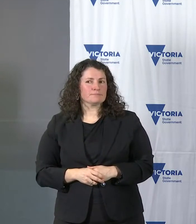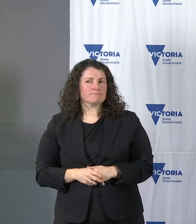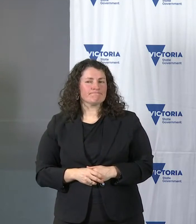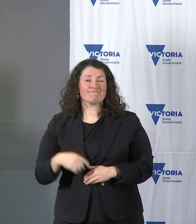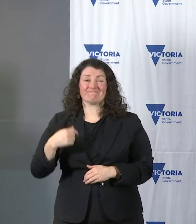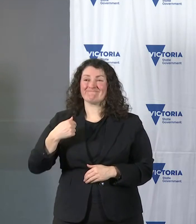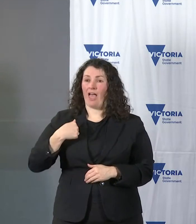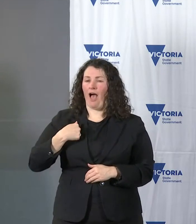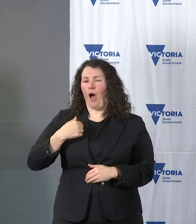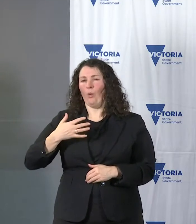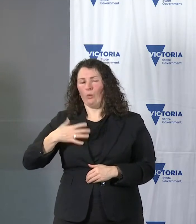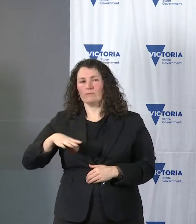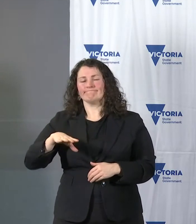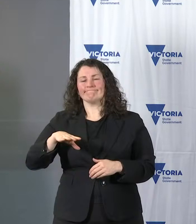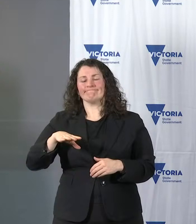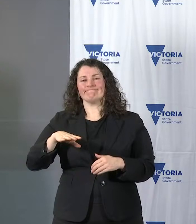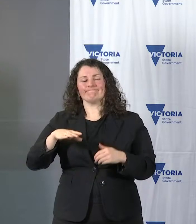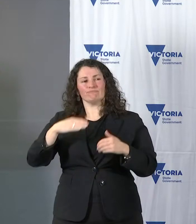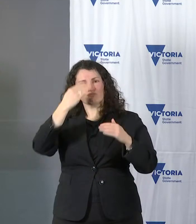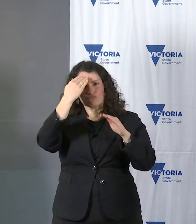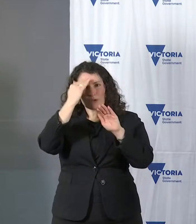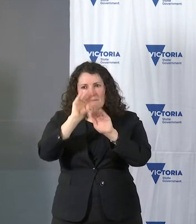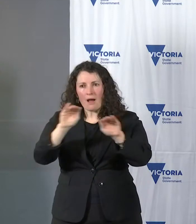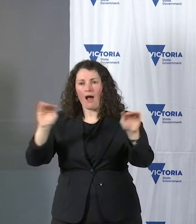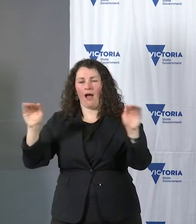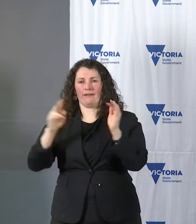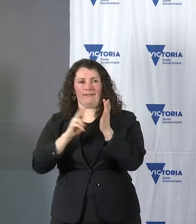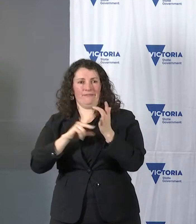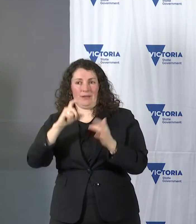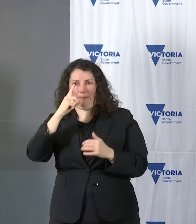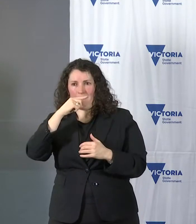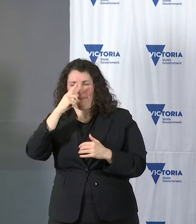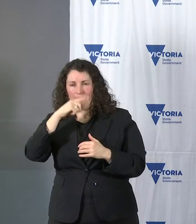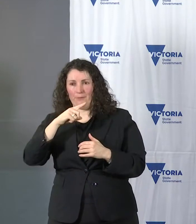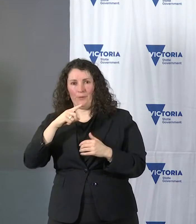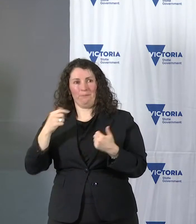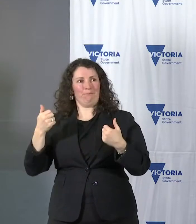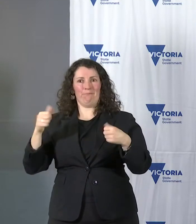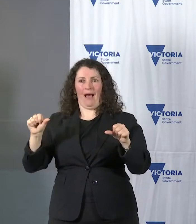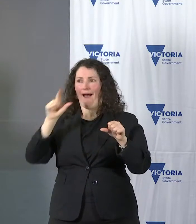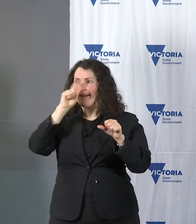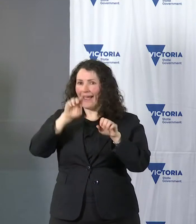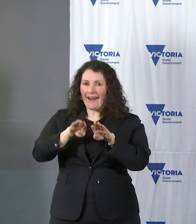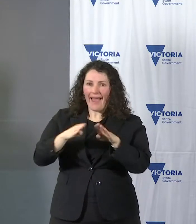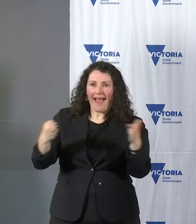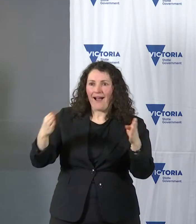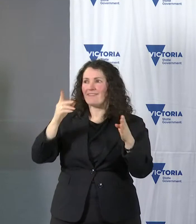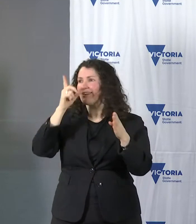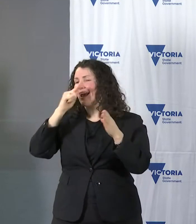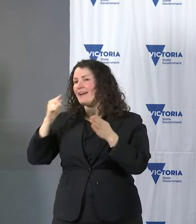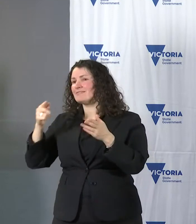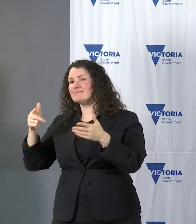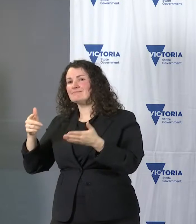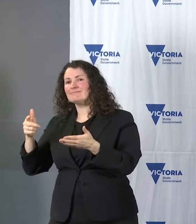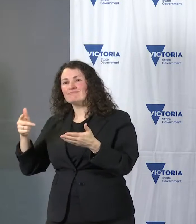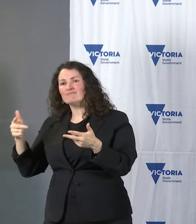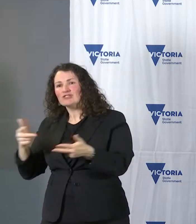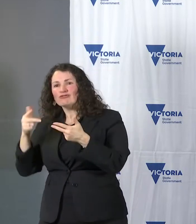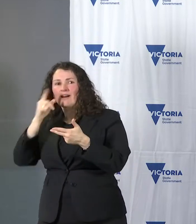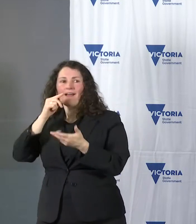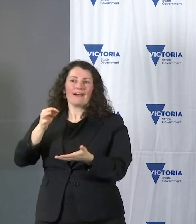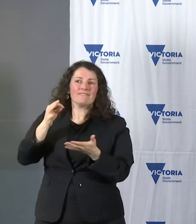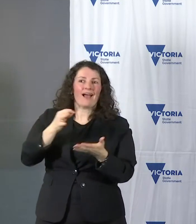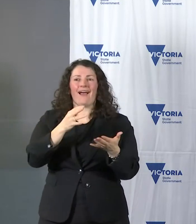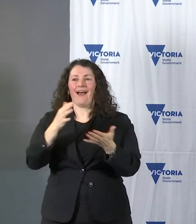reopening, just how important the contact tracing team and public health team found the whole